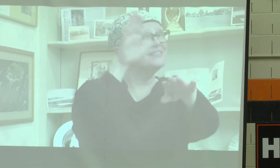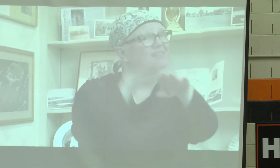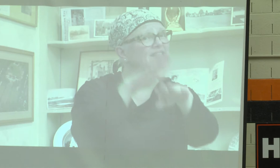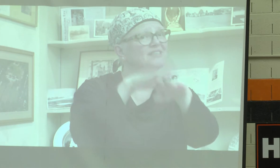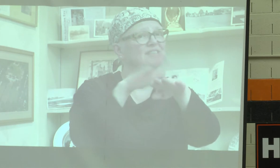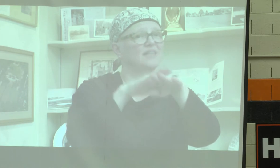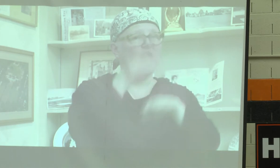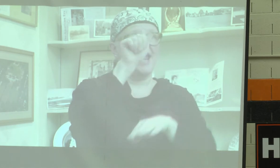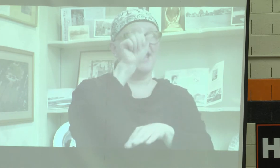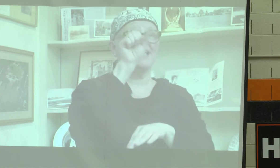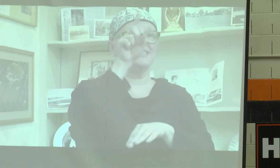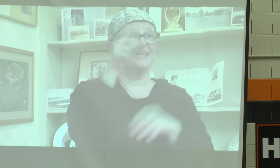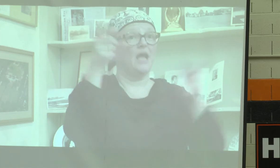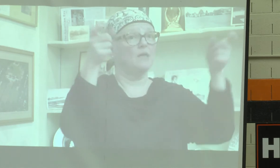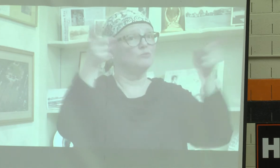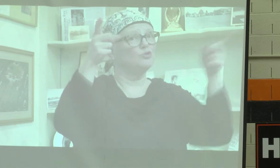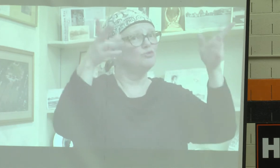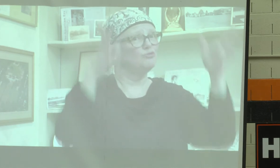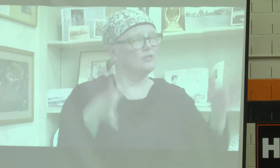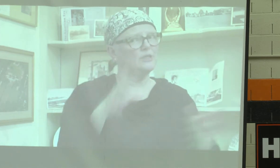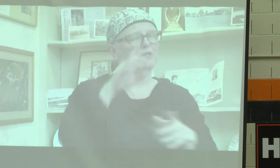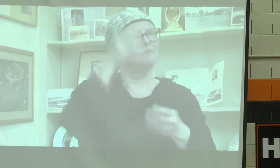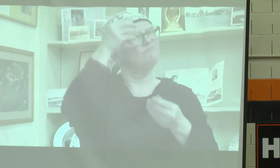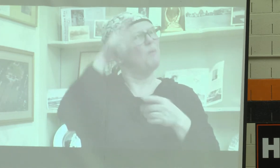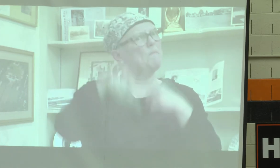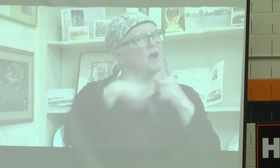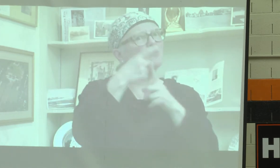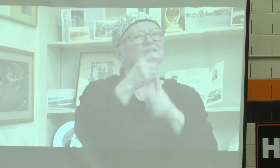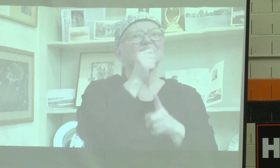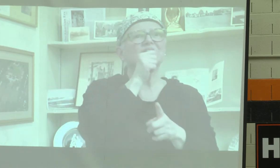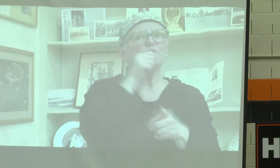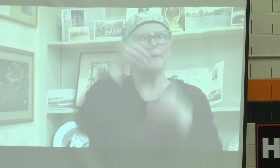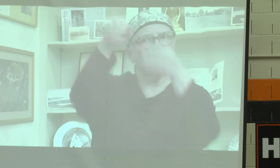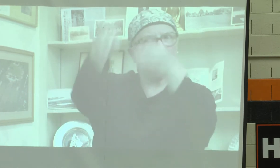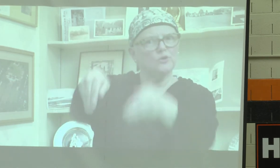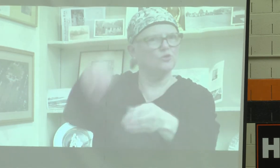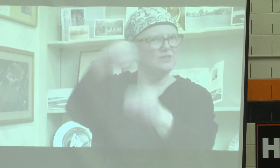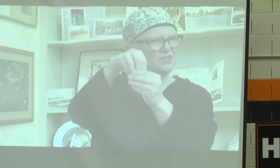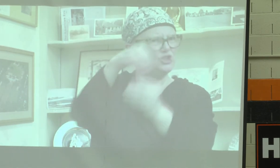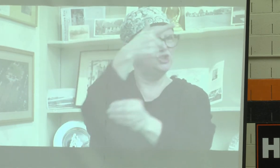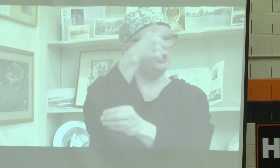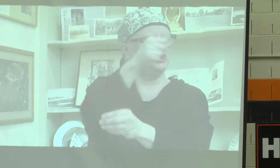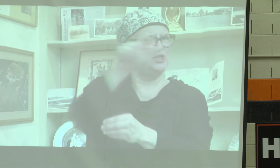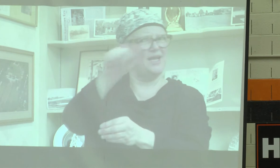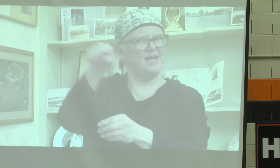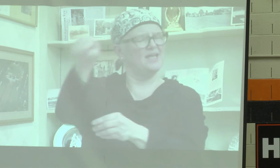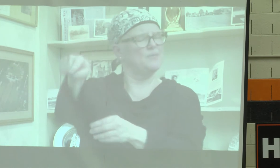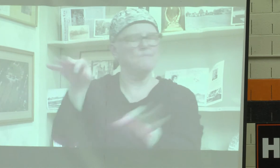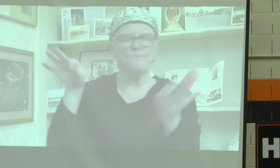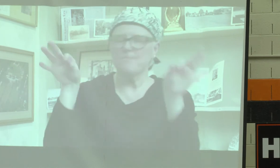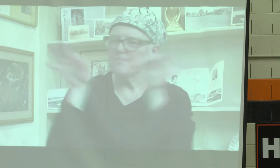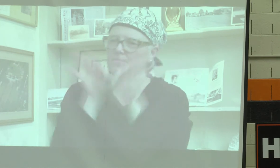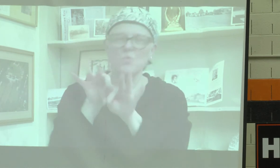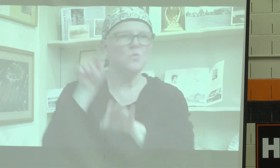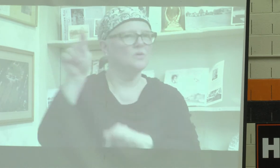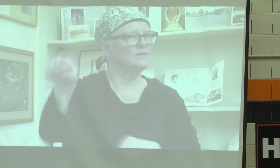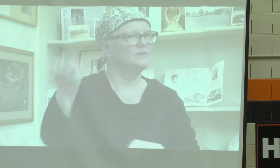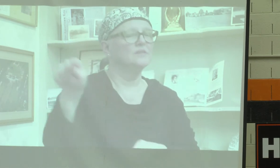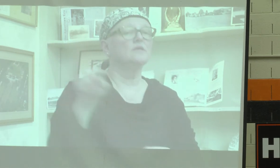The alumni told the ASD's administration about this thing that was buried in the